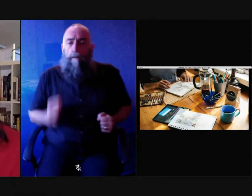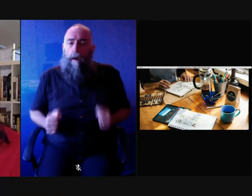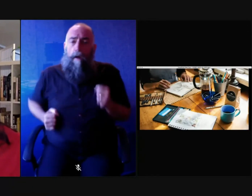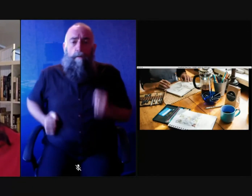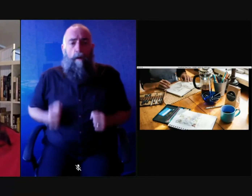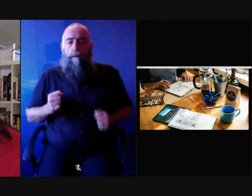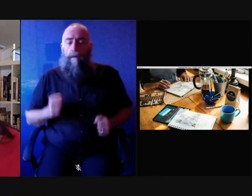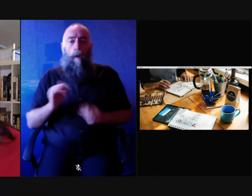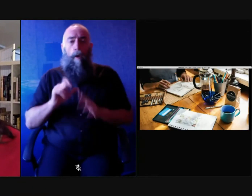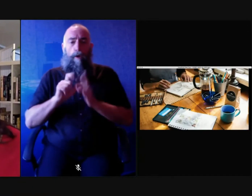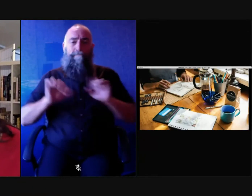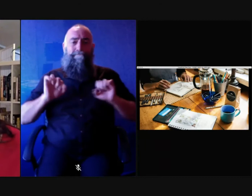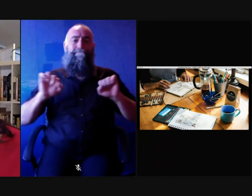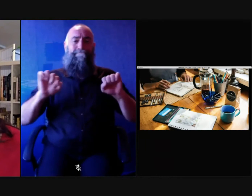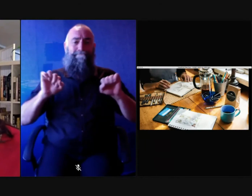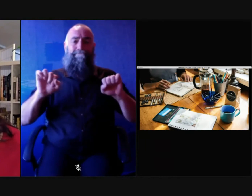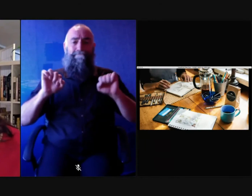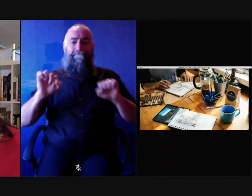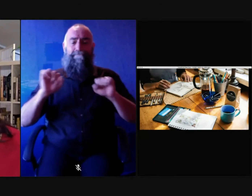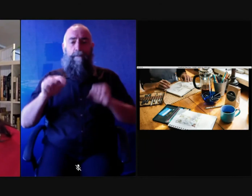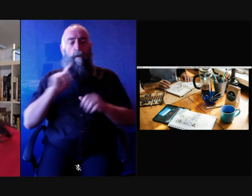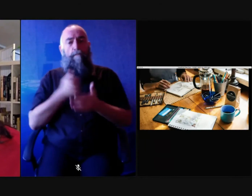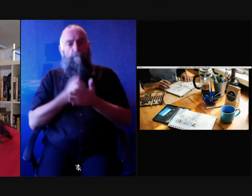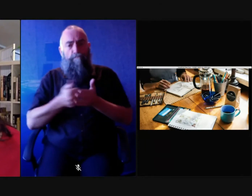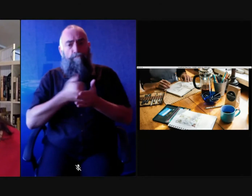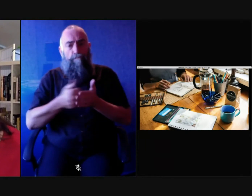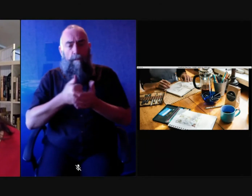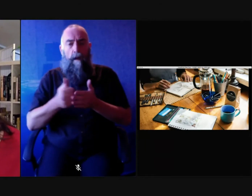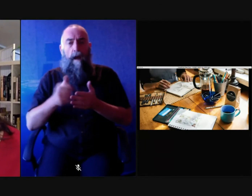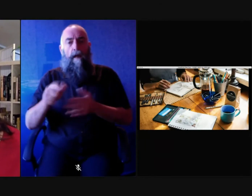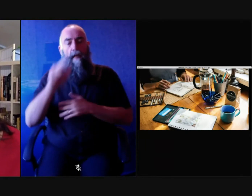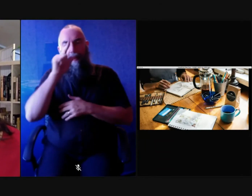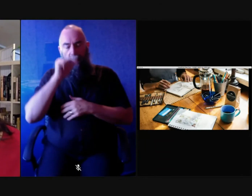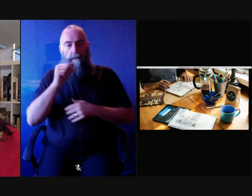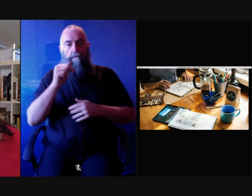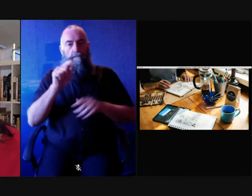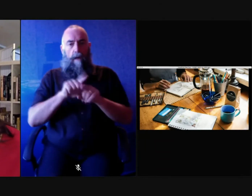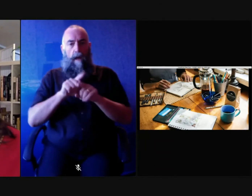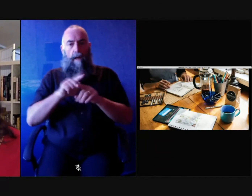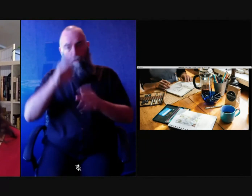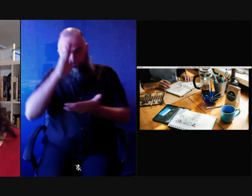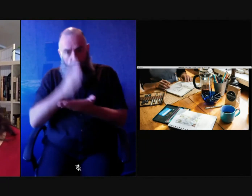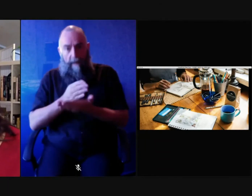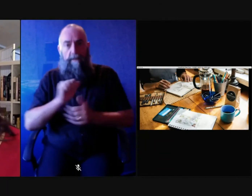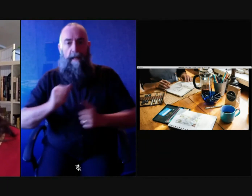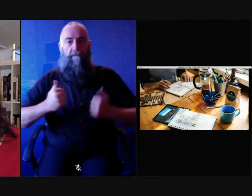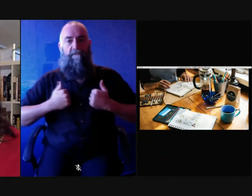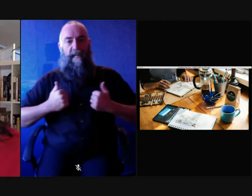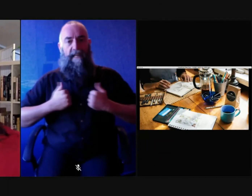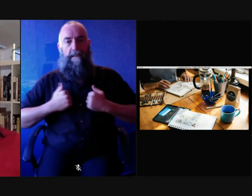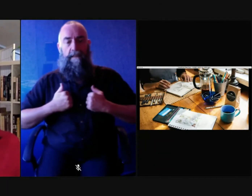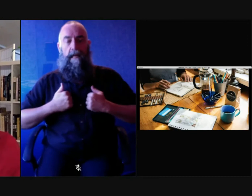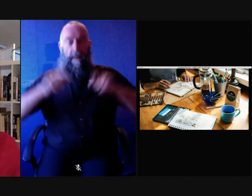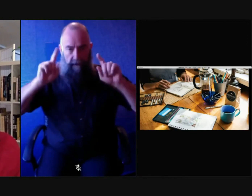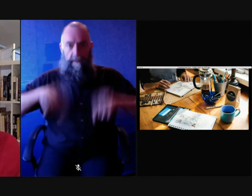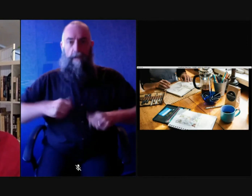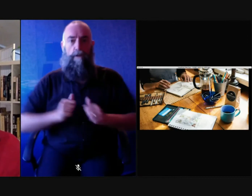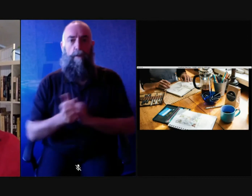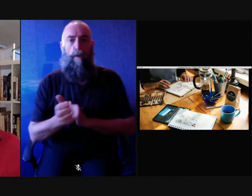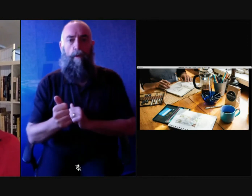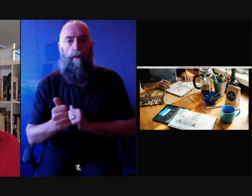their workouts, that they will be able to call upon their fitness when it's time. But creatives are very